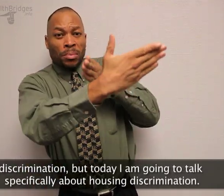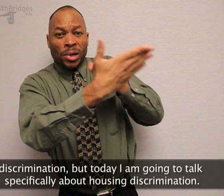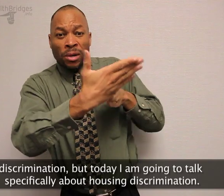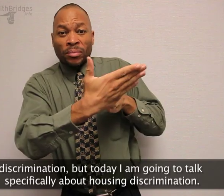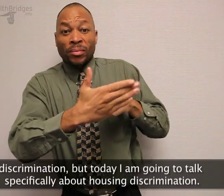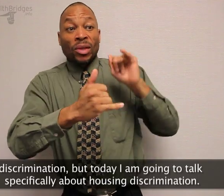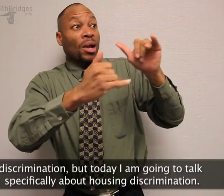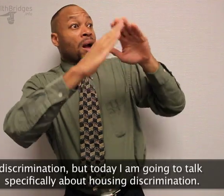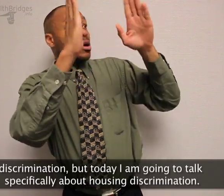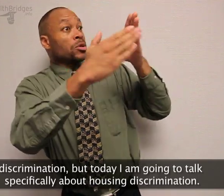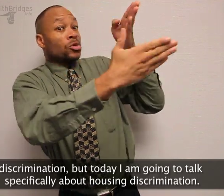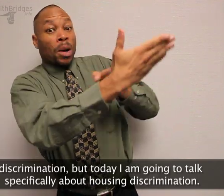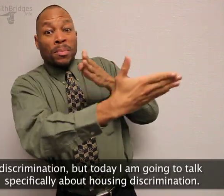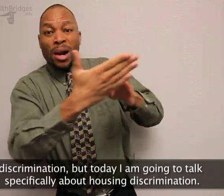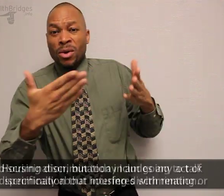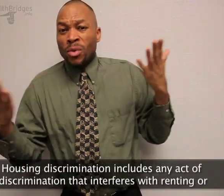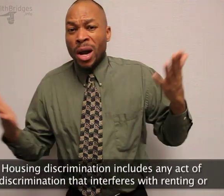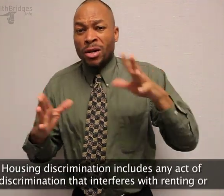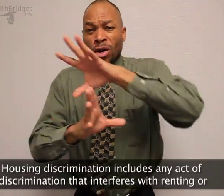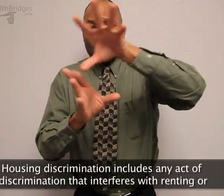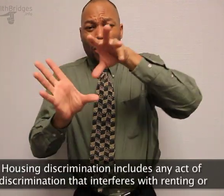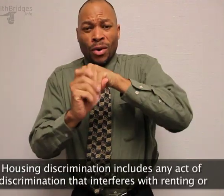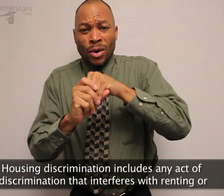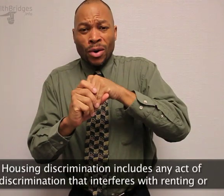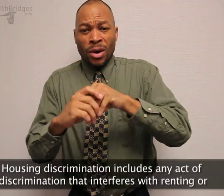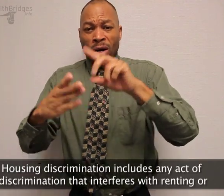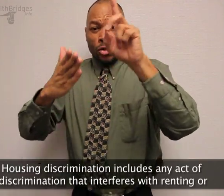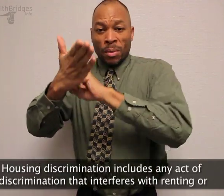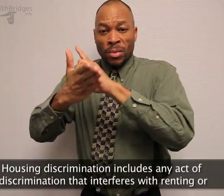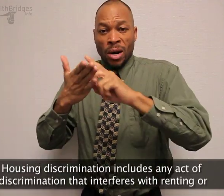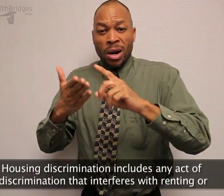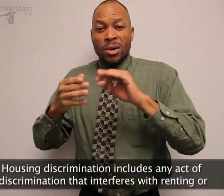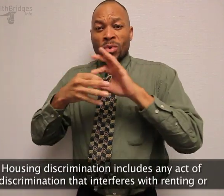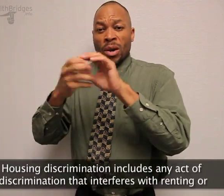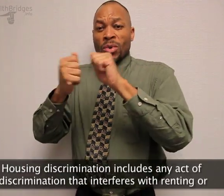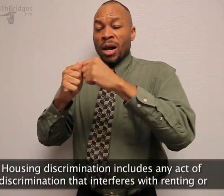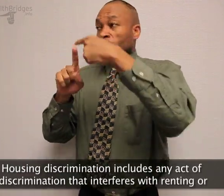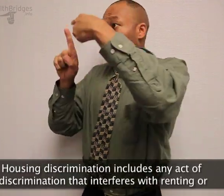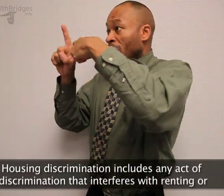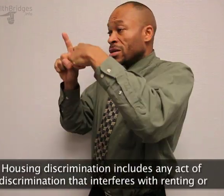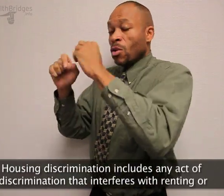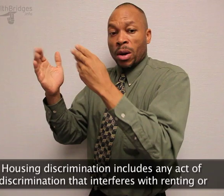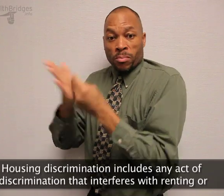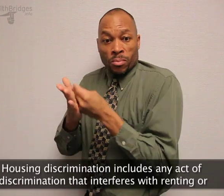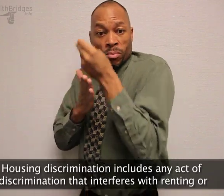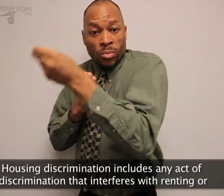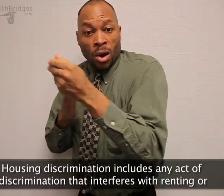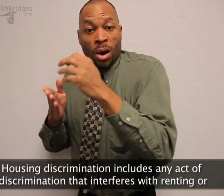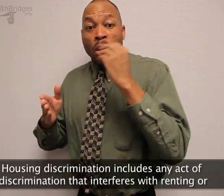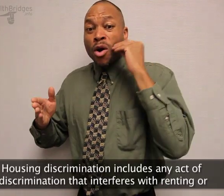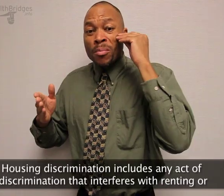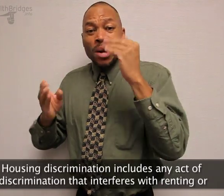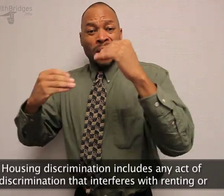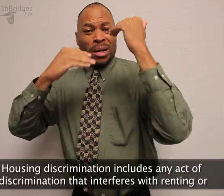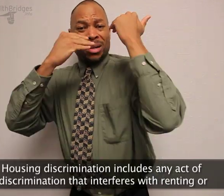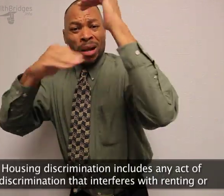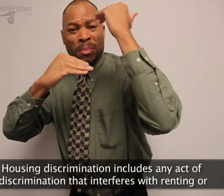about housing discrimination. Housing discrimination includes any act of discrimination that interferes with renting